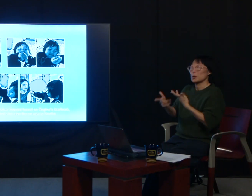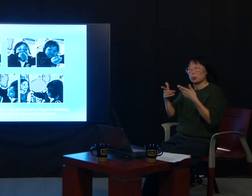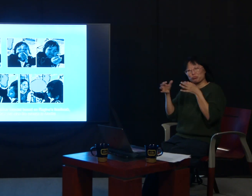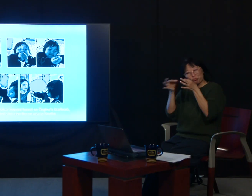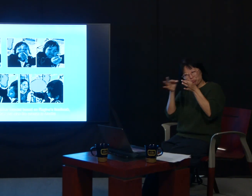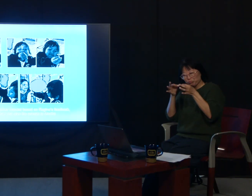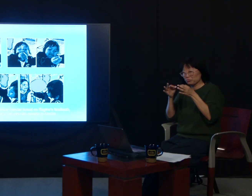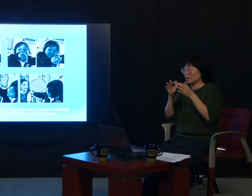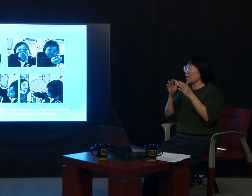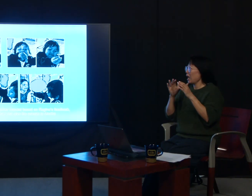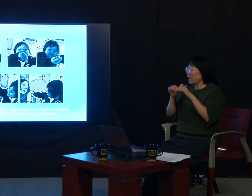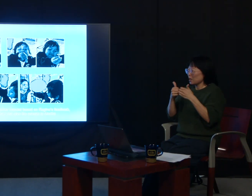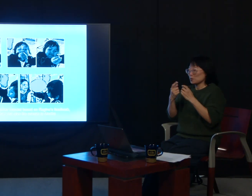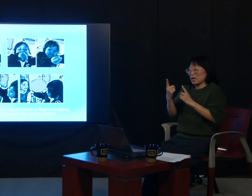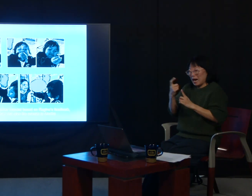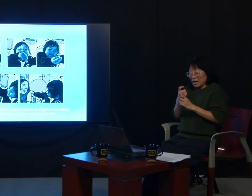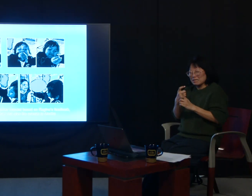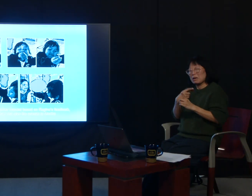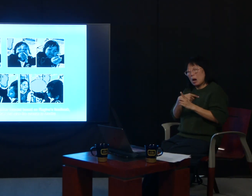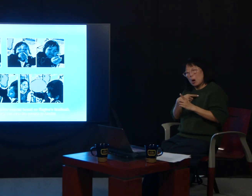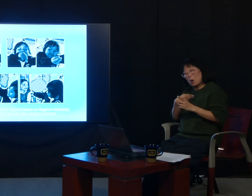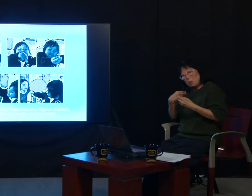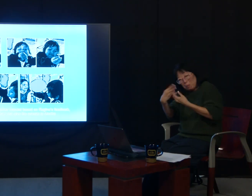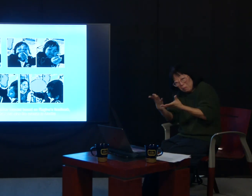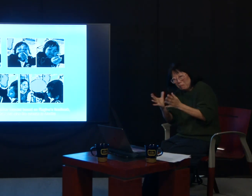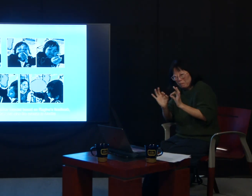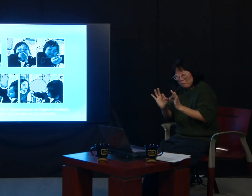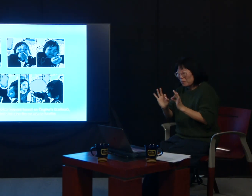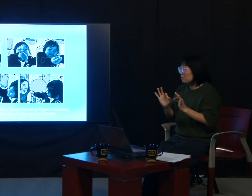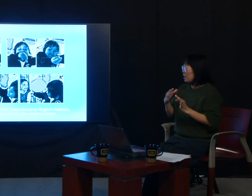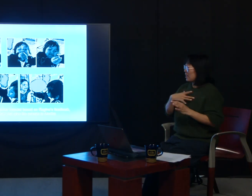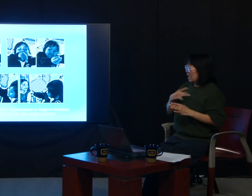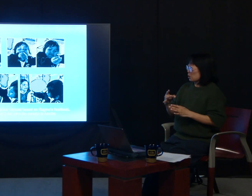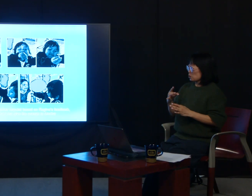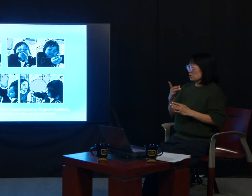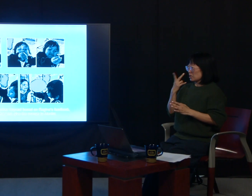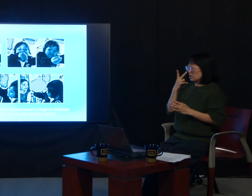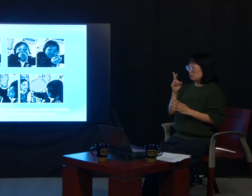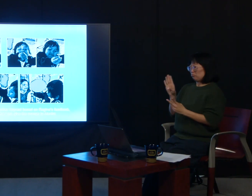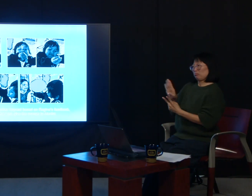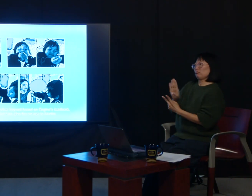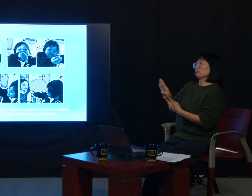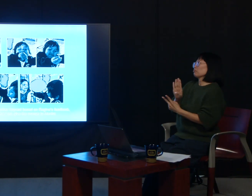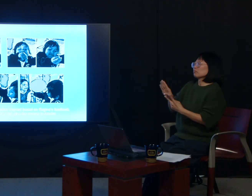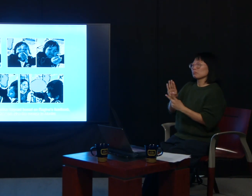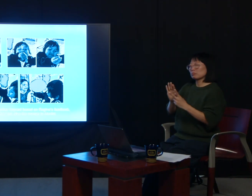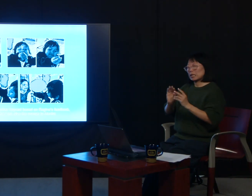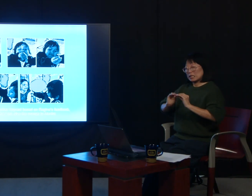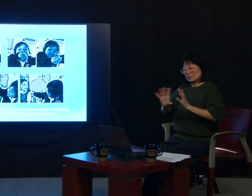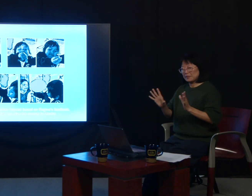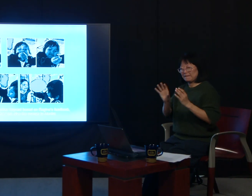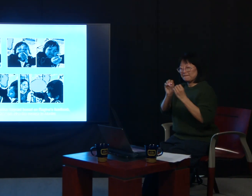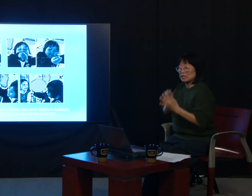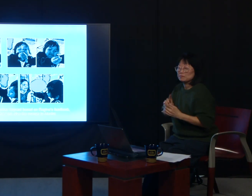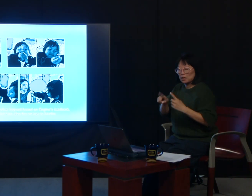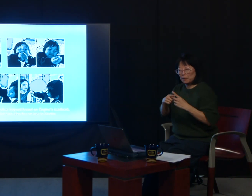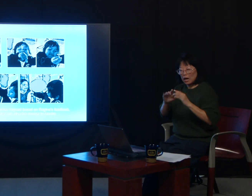So she describes how to ask, and then I give her the orange. But it was interesting to see the conversation and communication and